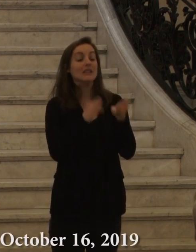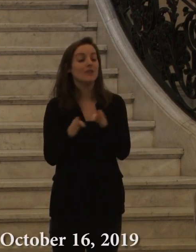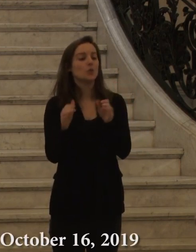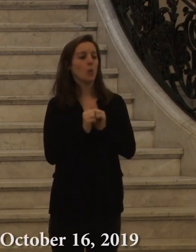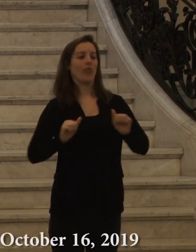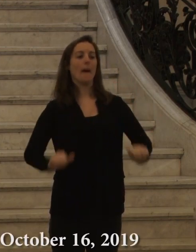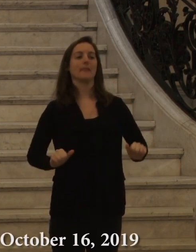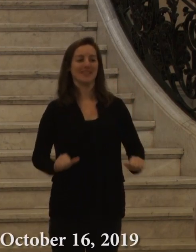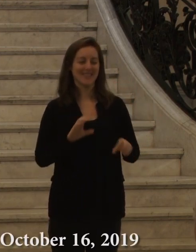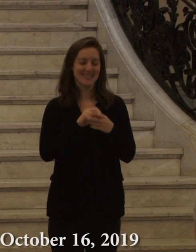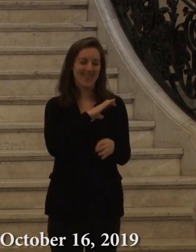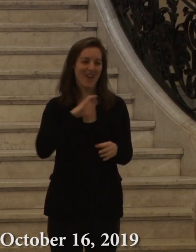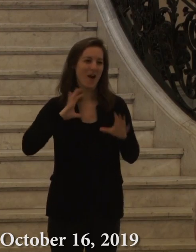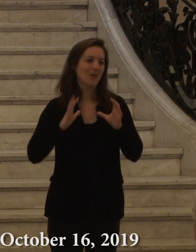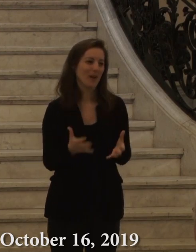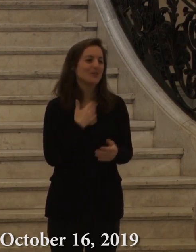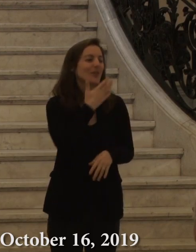that.